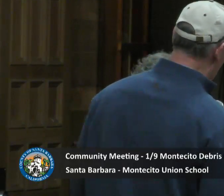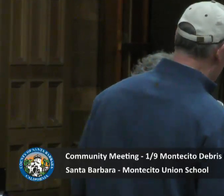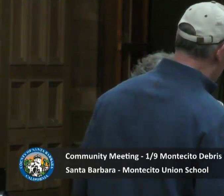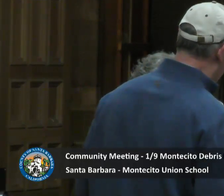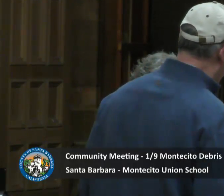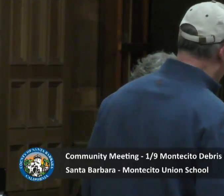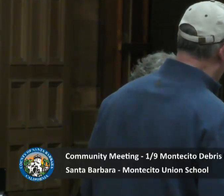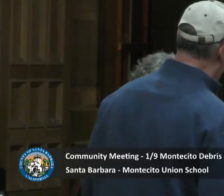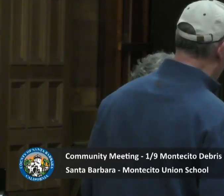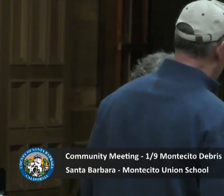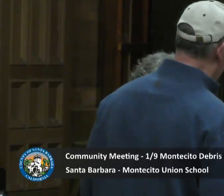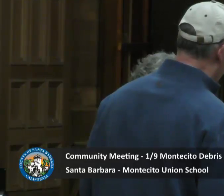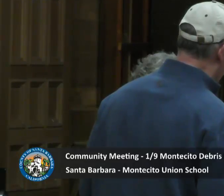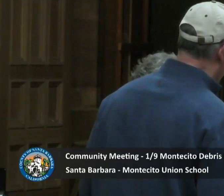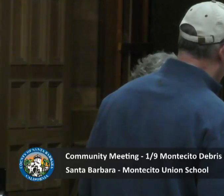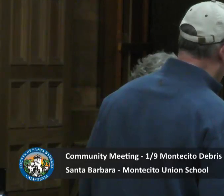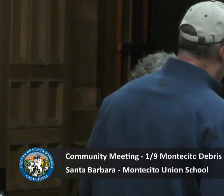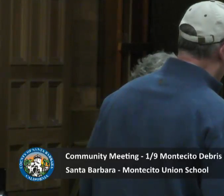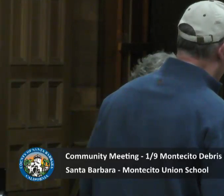numbers that's